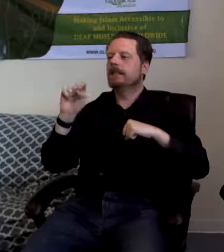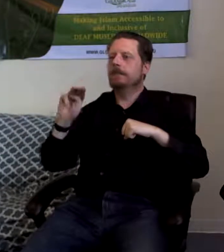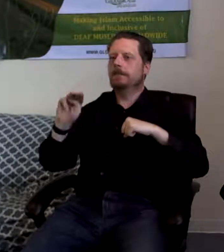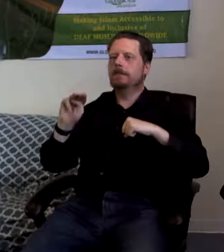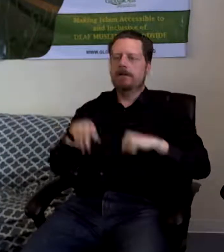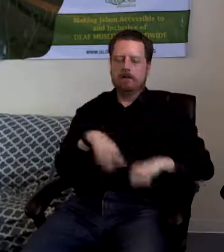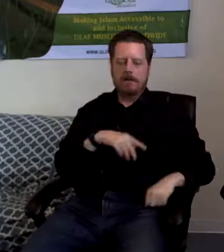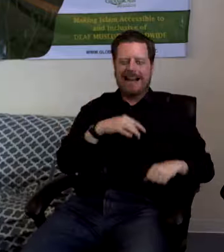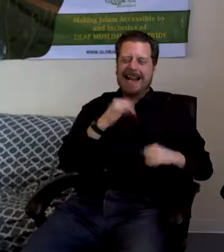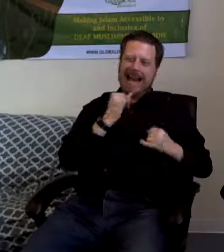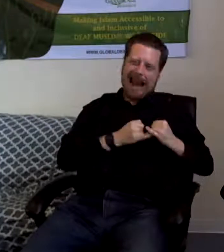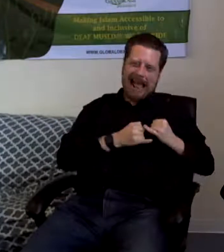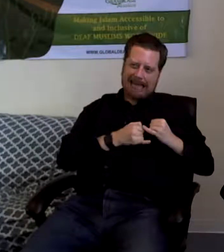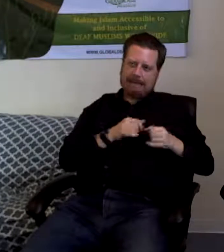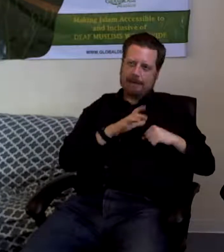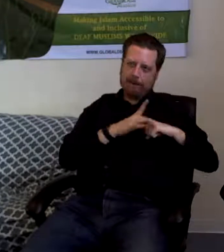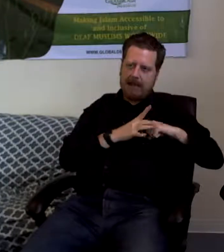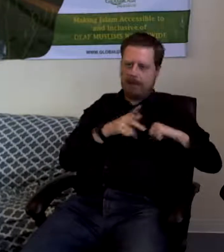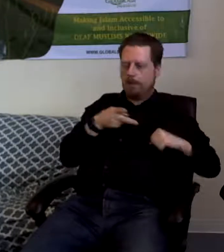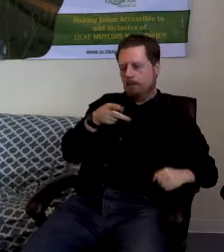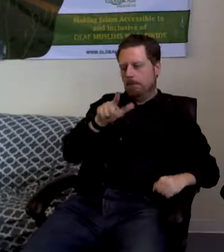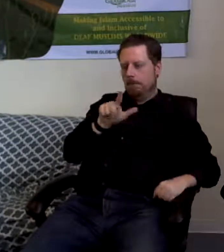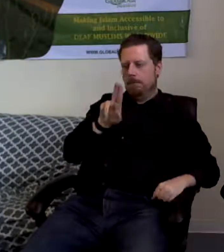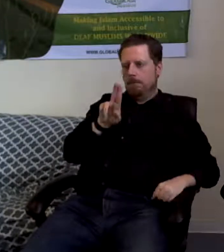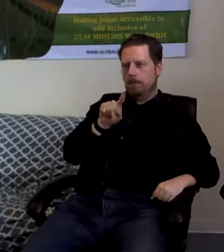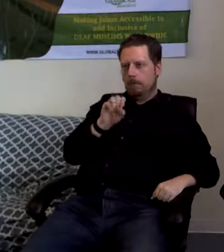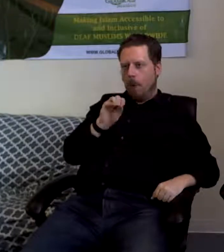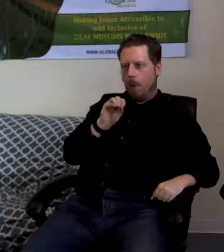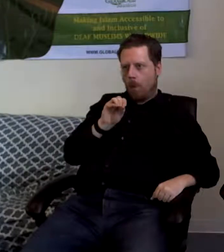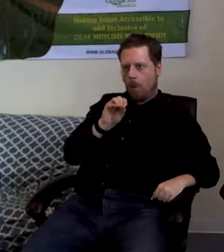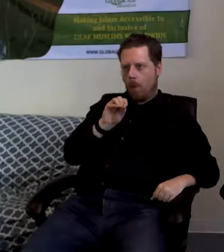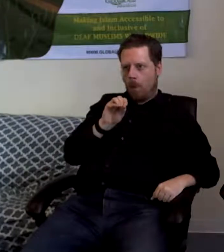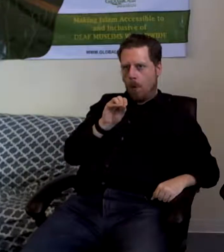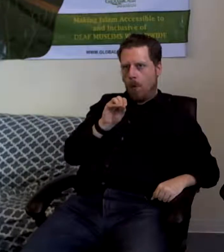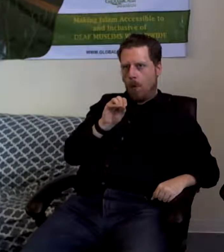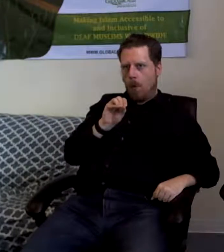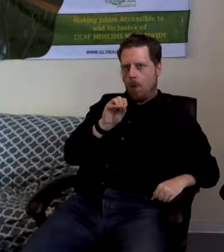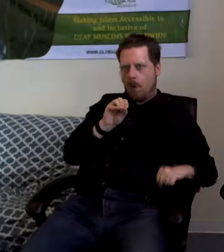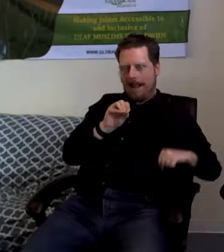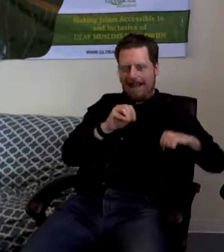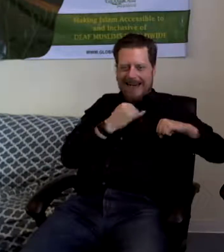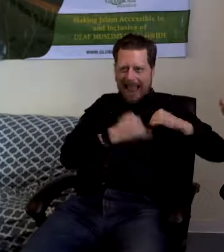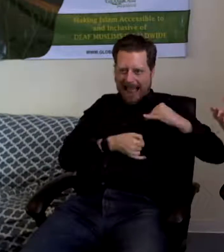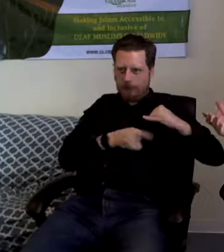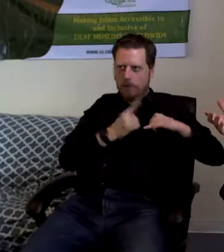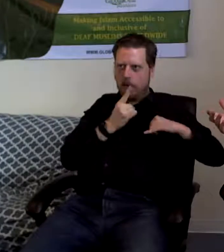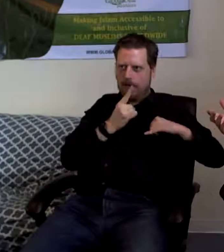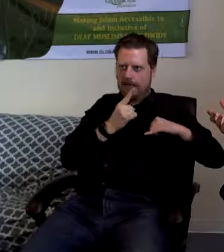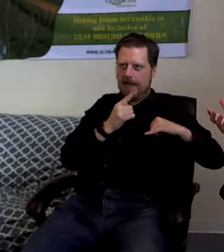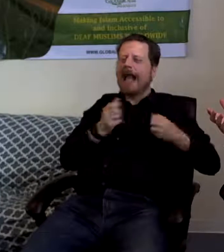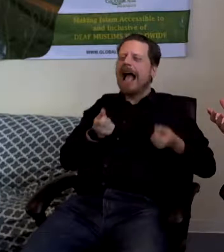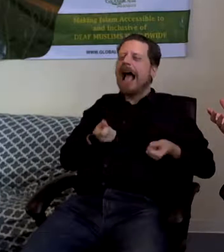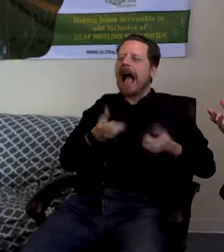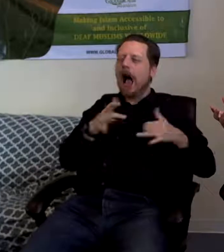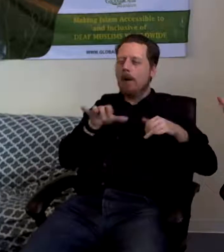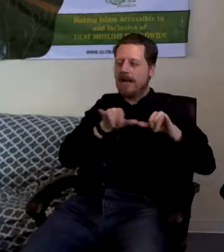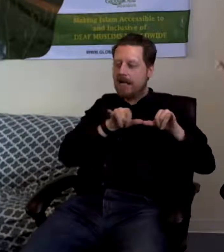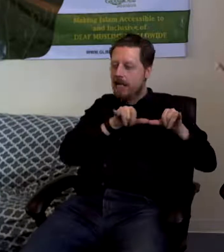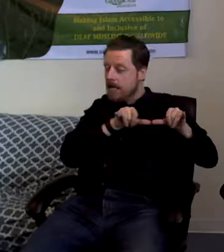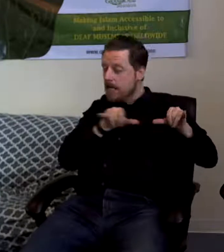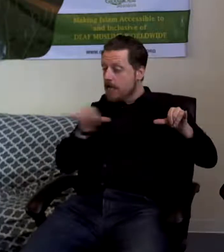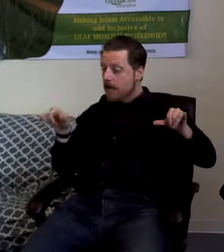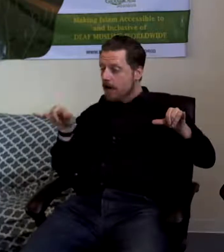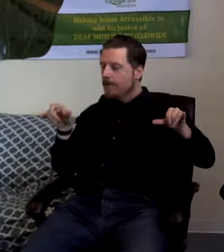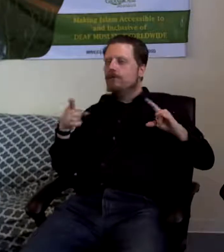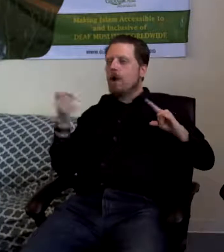is the last one in the orbit around the sun, How many million miles will it be away from the